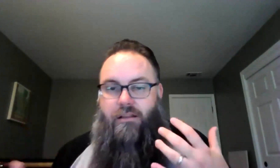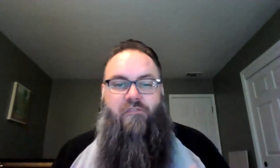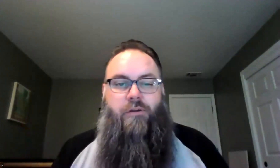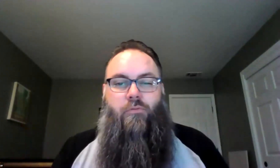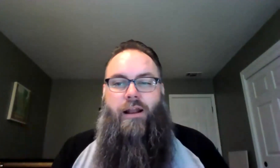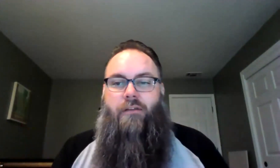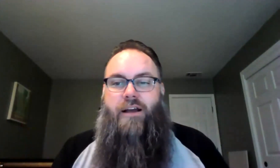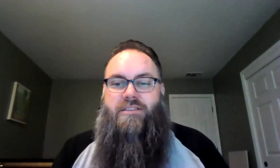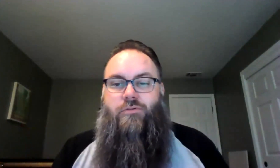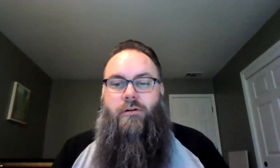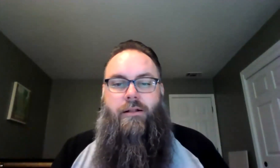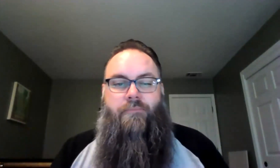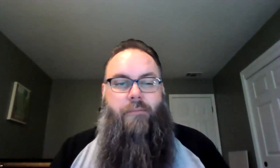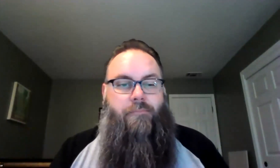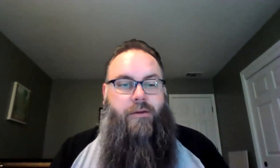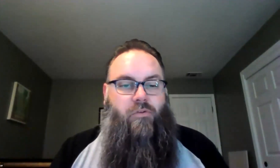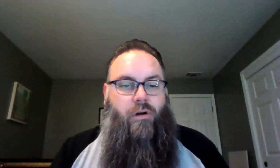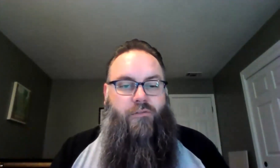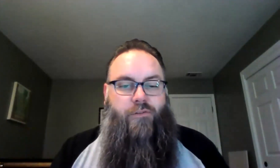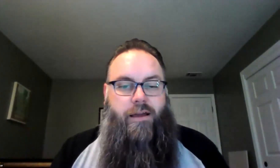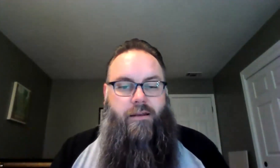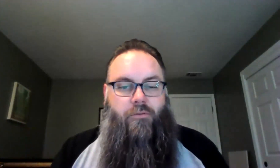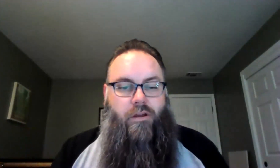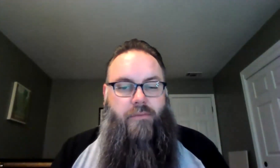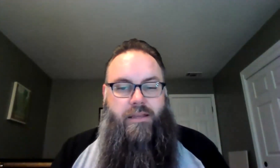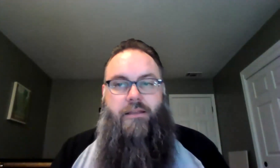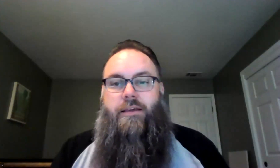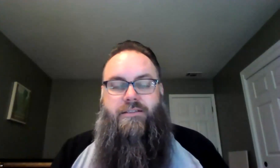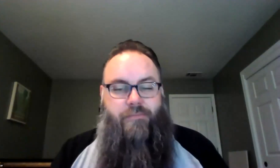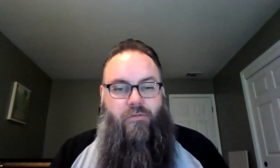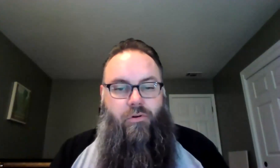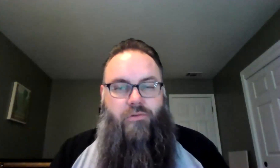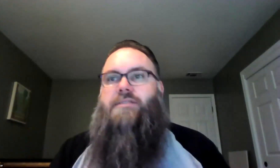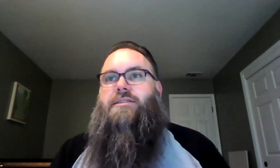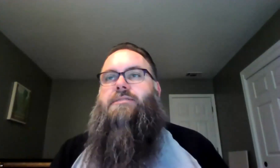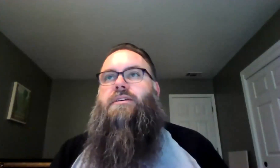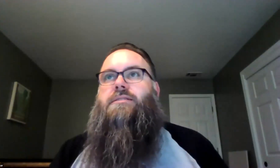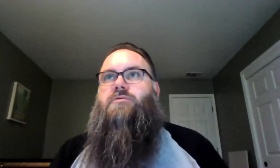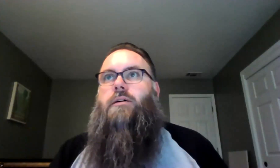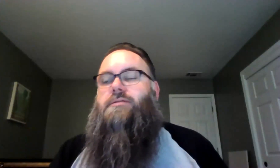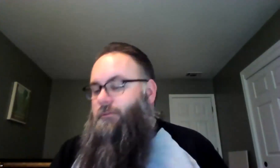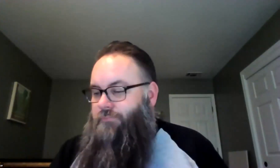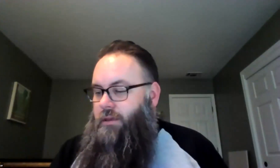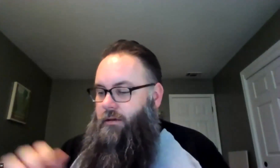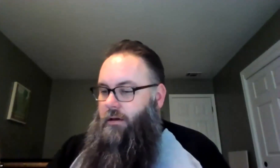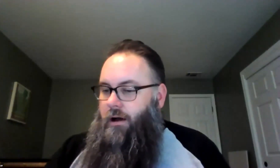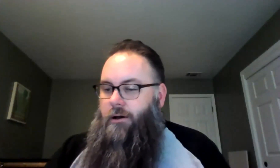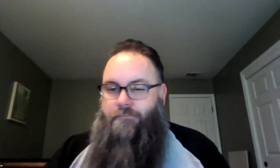could be getting a lot of people right out of high school that might be able to qualify and work immediately in some of the roles as DSPs as well.